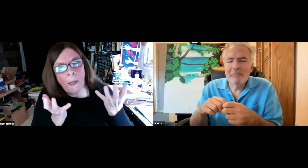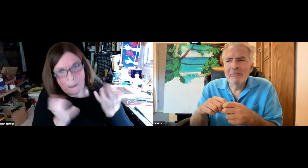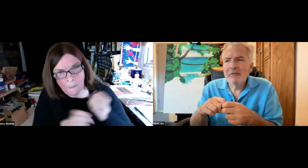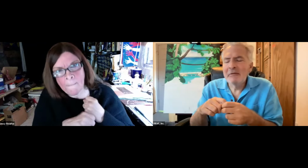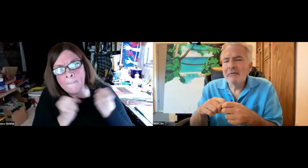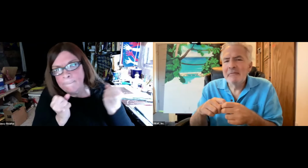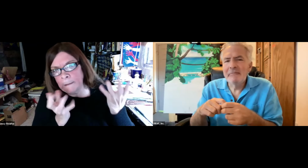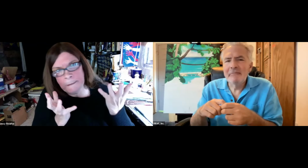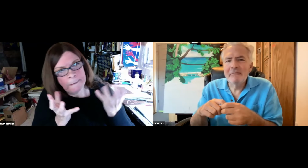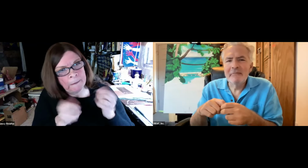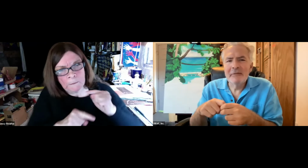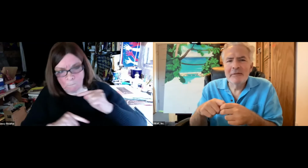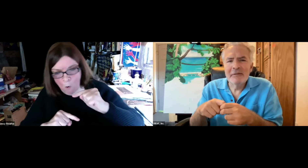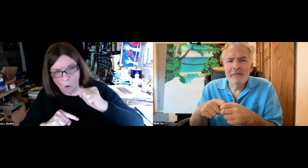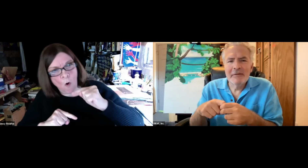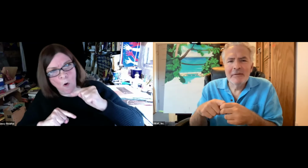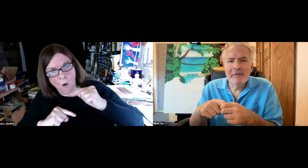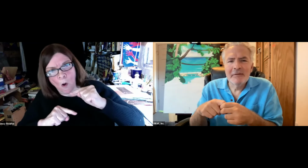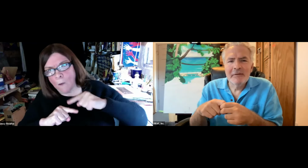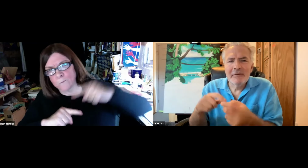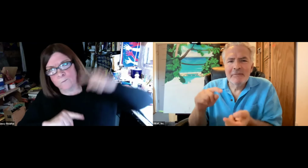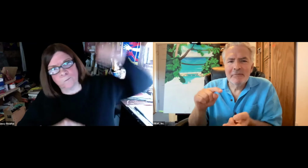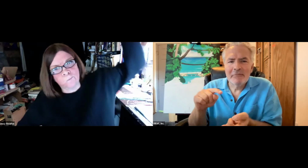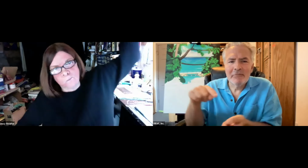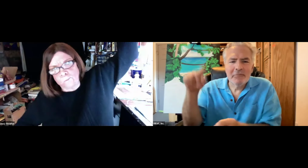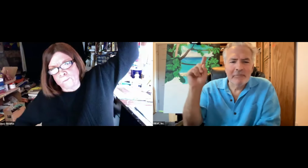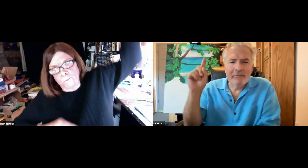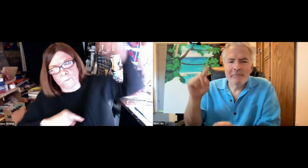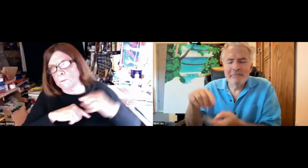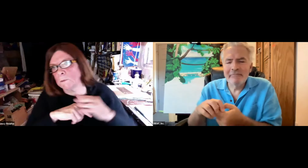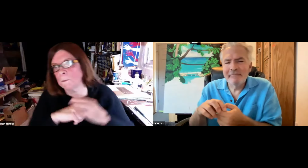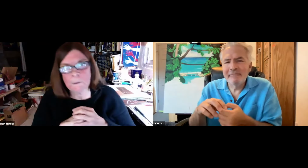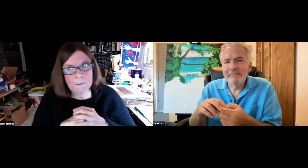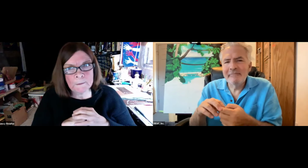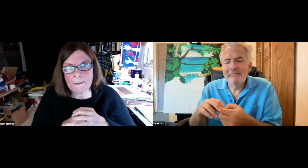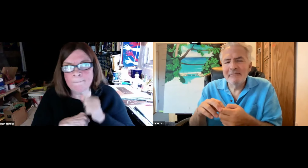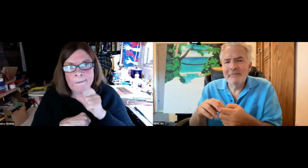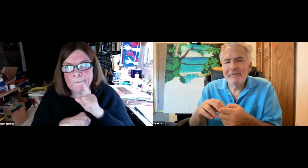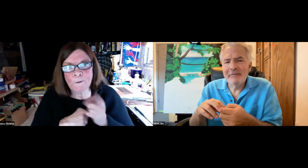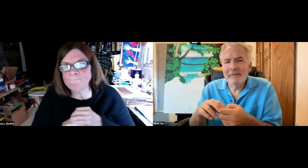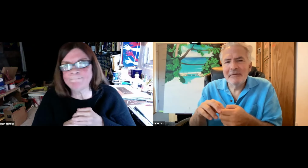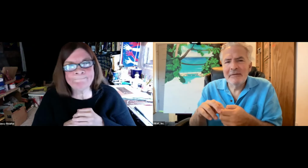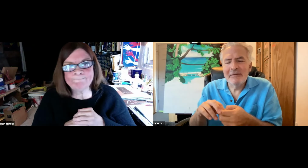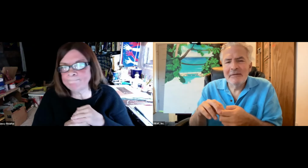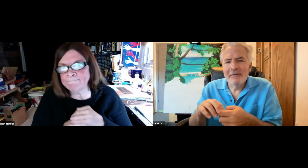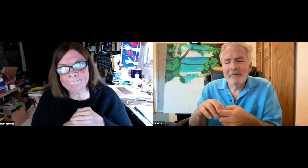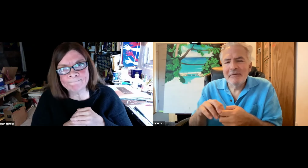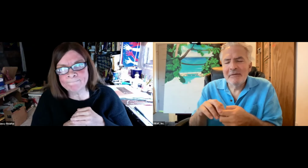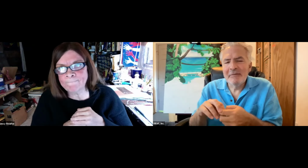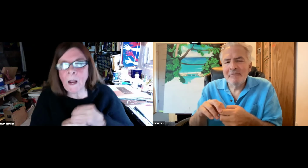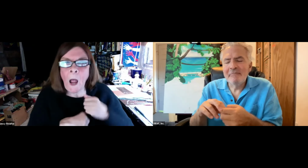Tony, you know, I'm not exactly sure, but I could say multiple, many, from two inches tall to